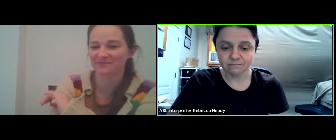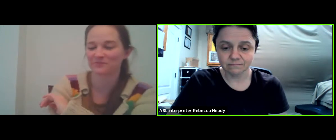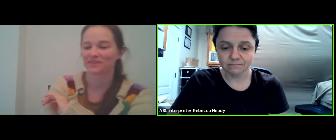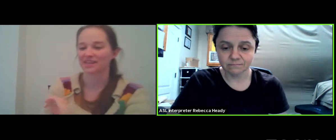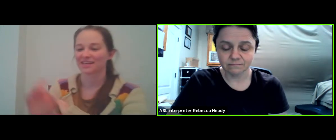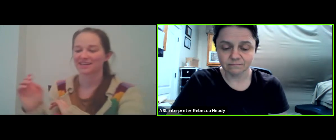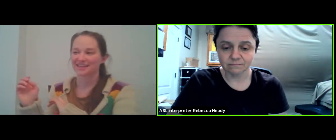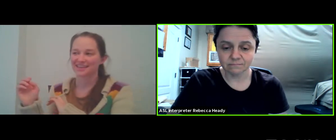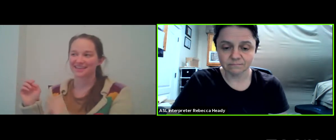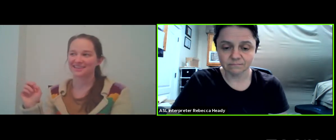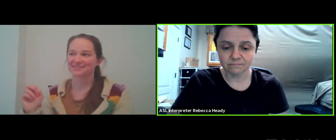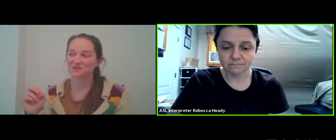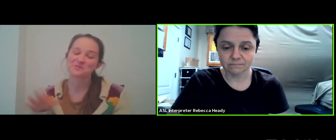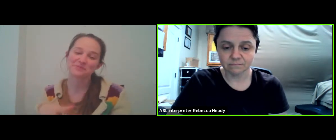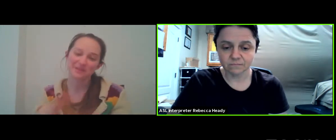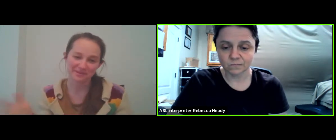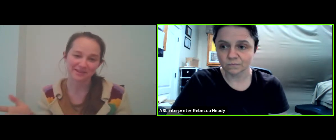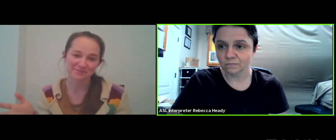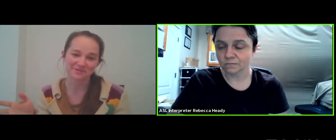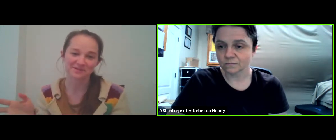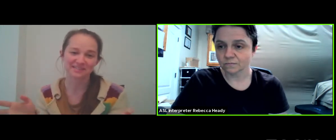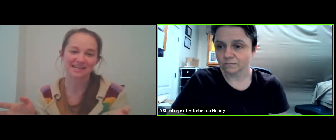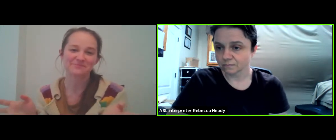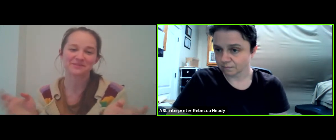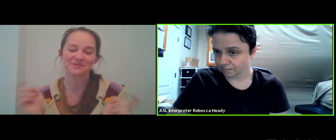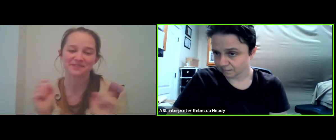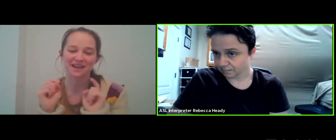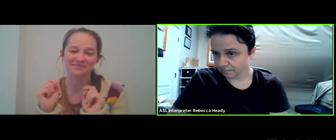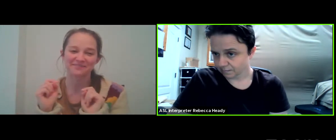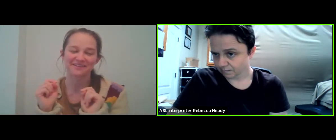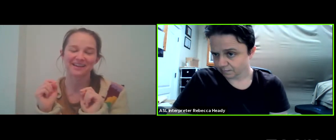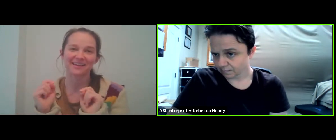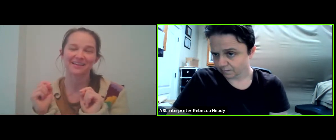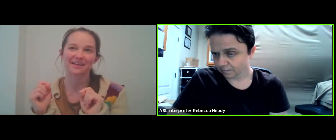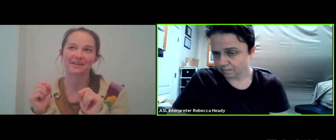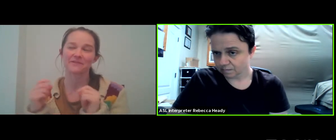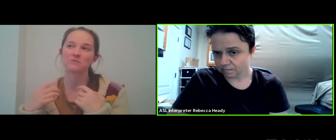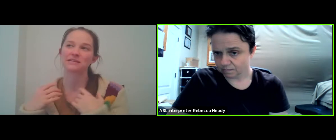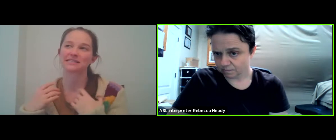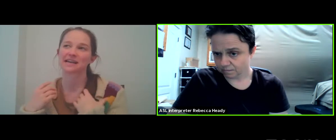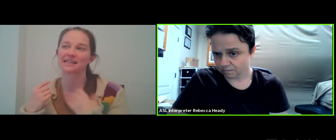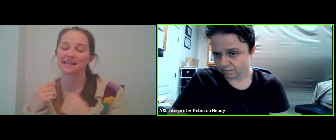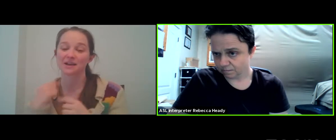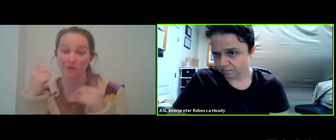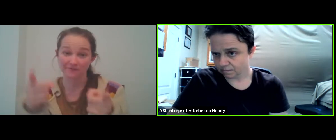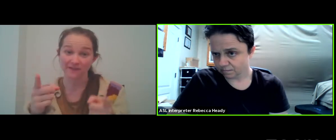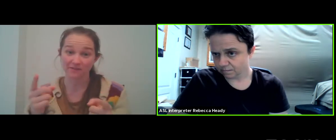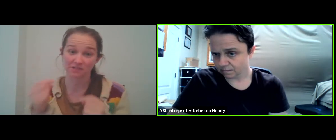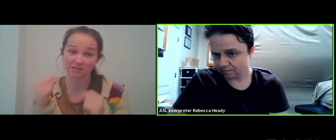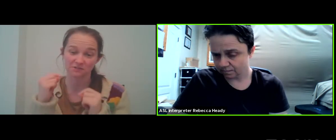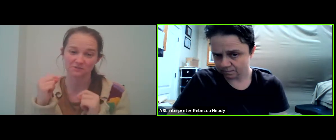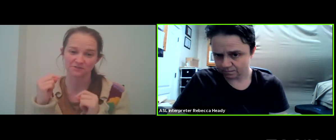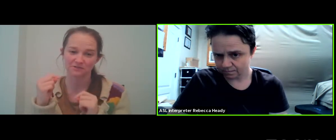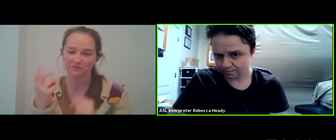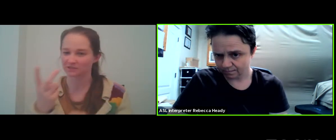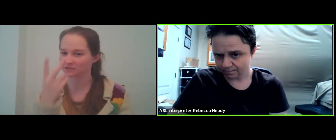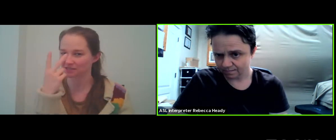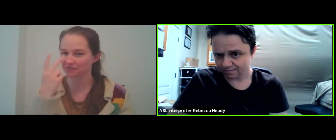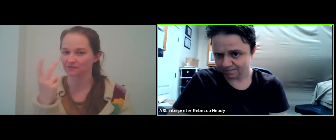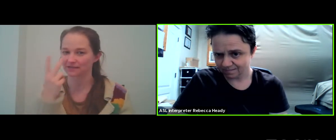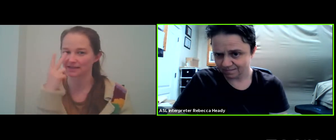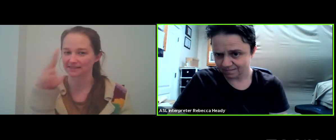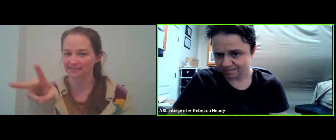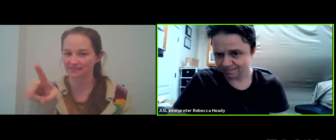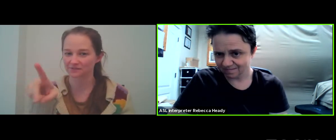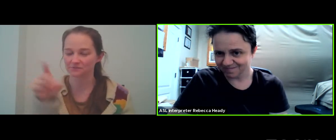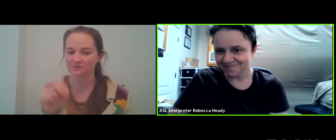quick. So we play peekaboo all the time. So if I want to sign like, oh, I found you, would you just